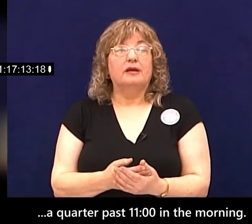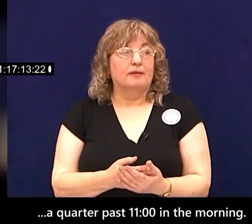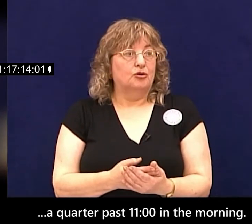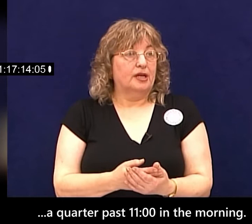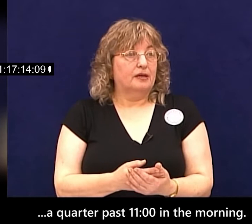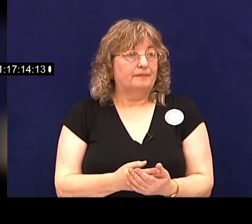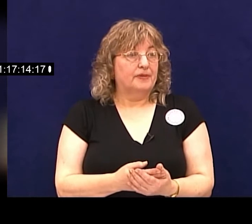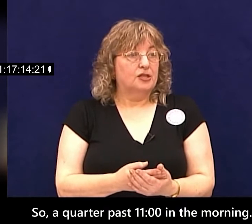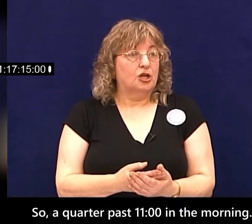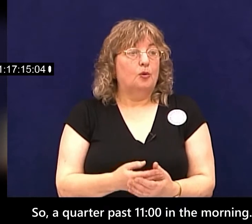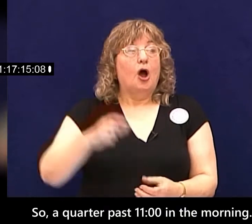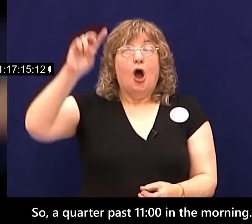the morning. So